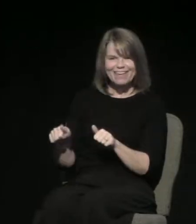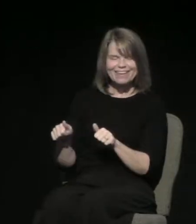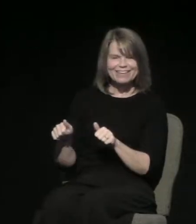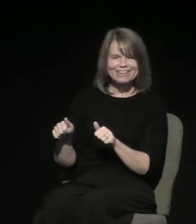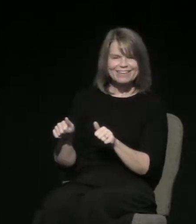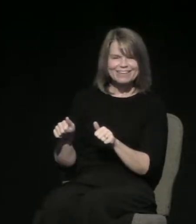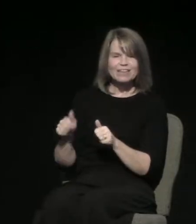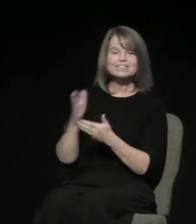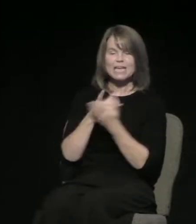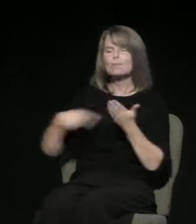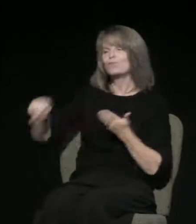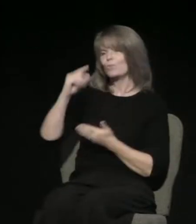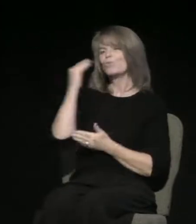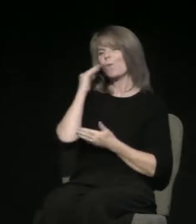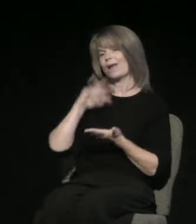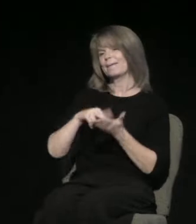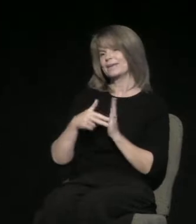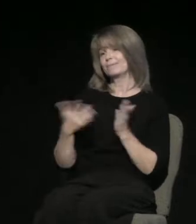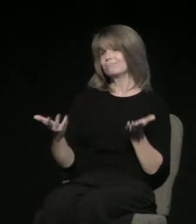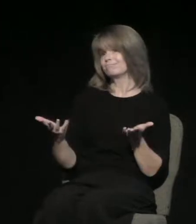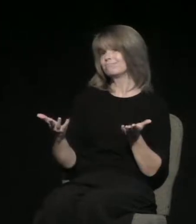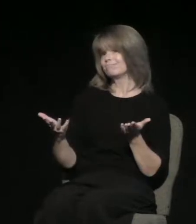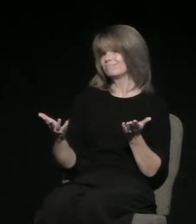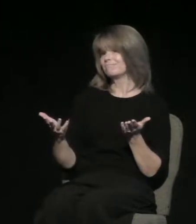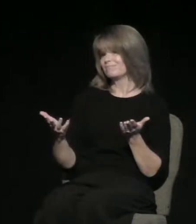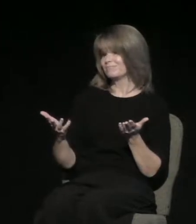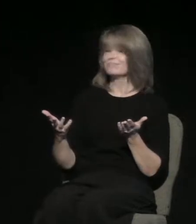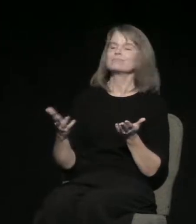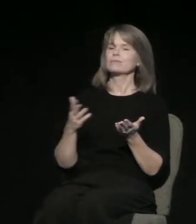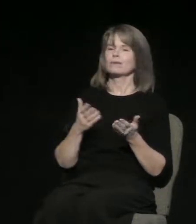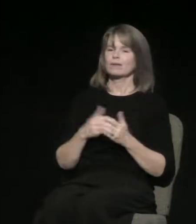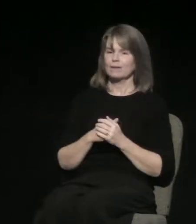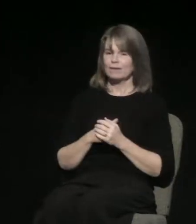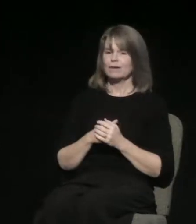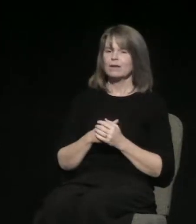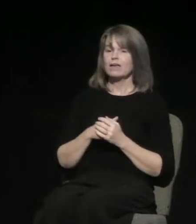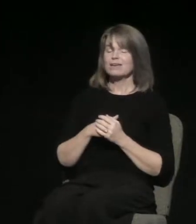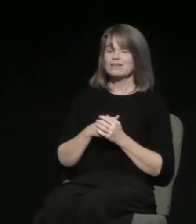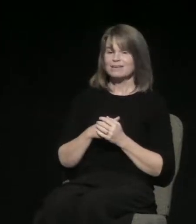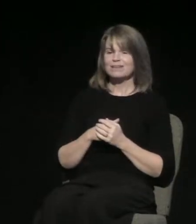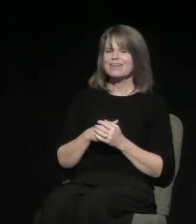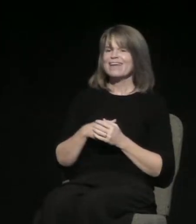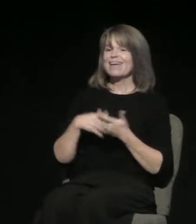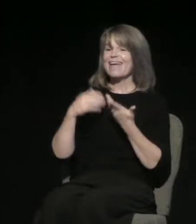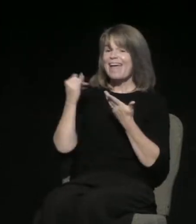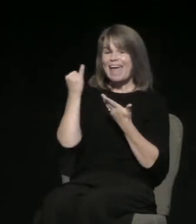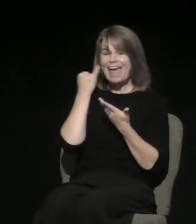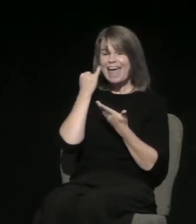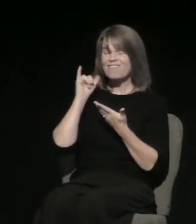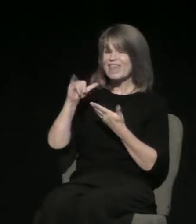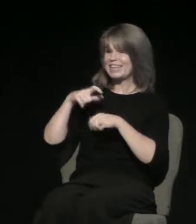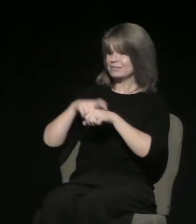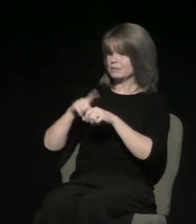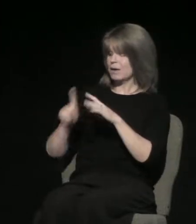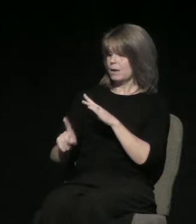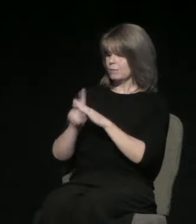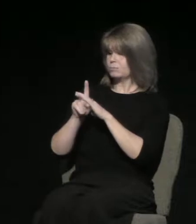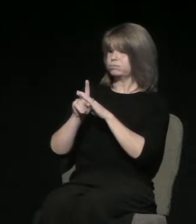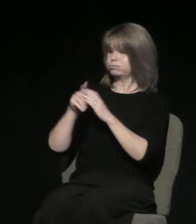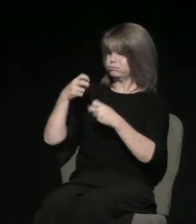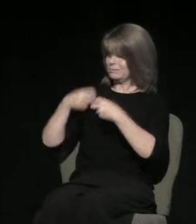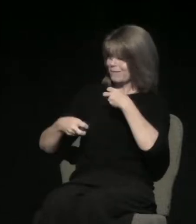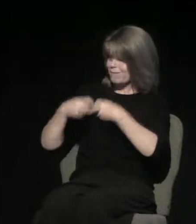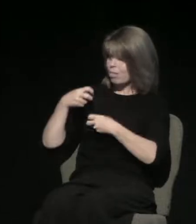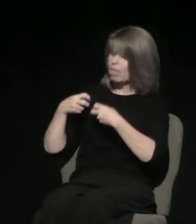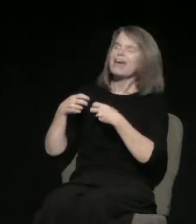Head Because You Know Exactly What I Mean It Rises To The Surface Those Scriptures That You've Memorized Those Prayers That You've